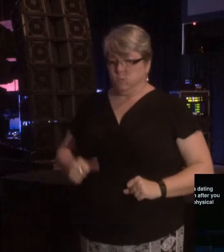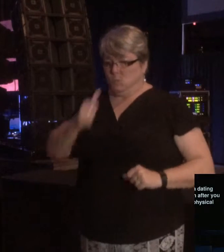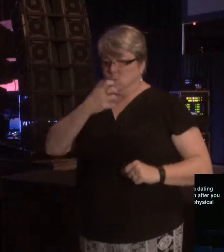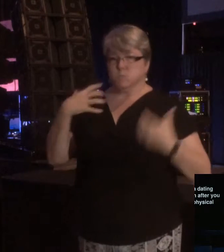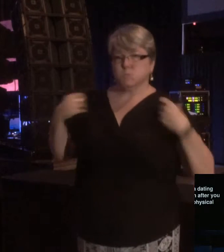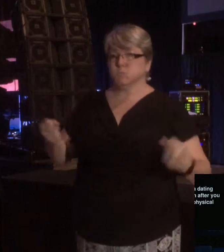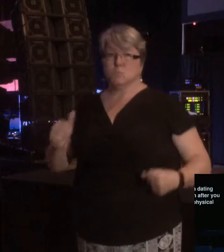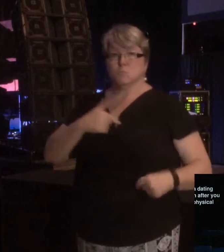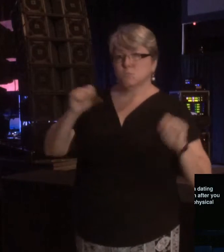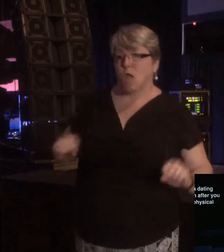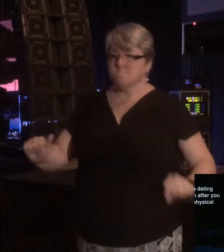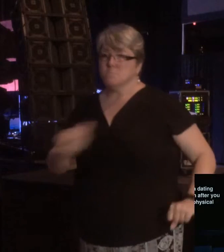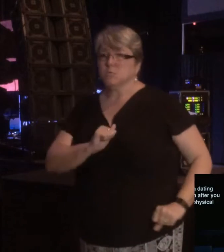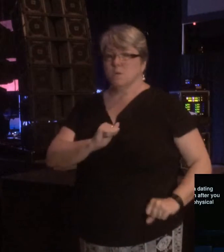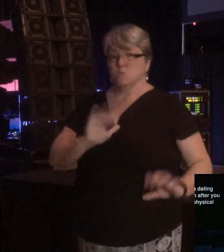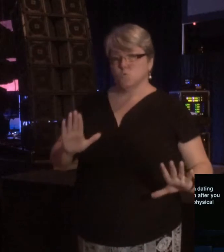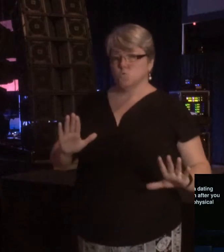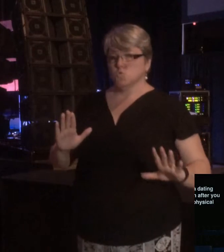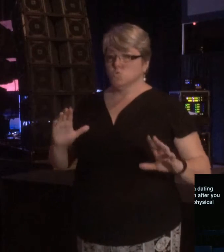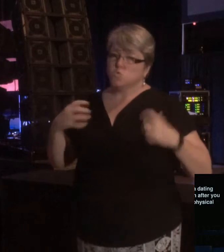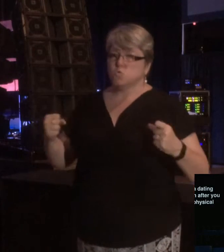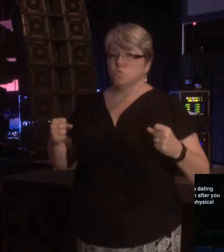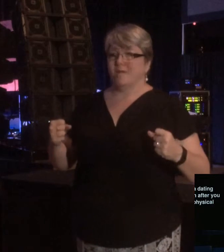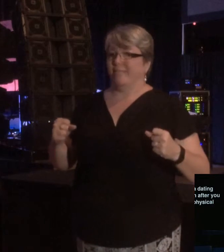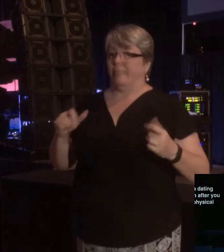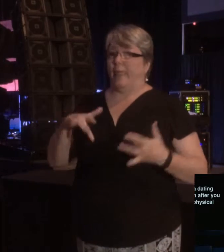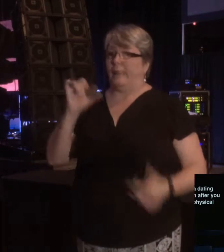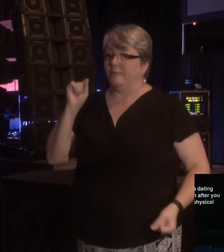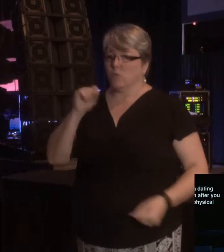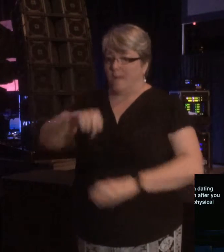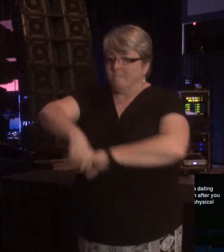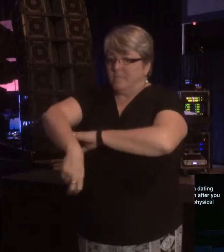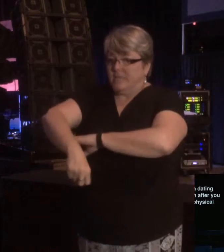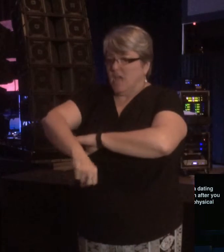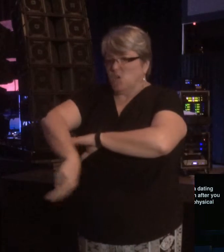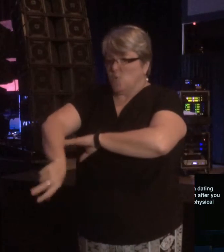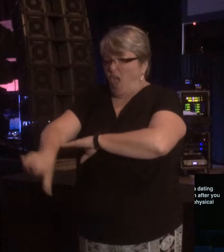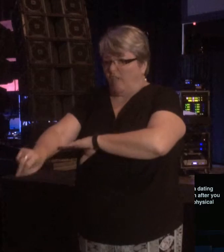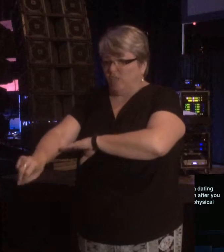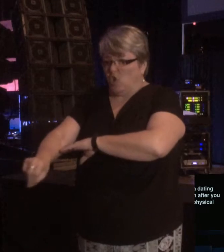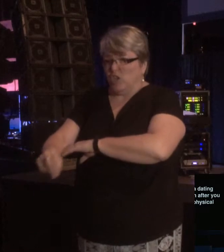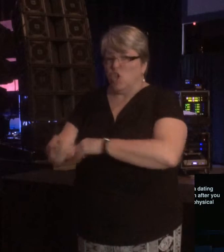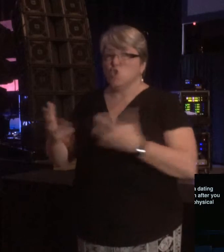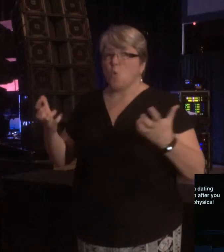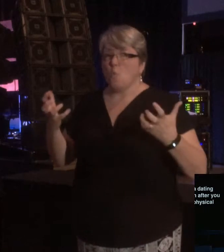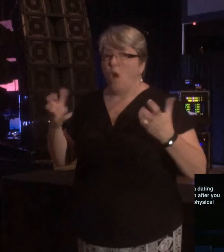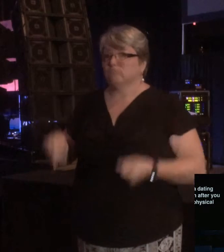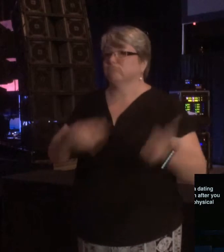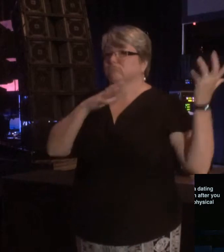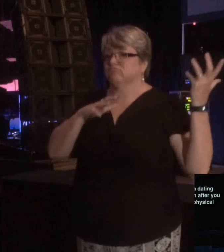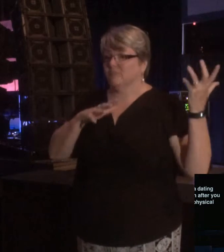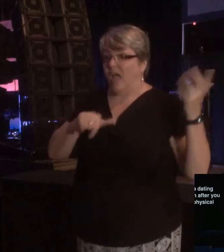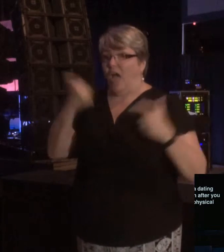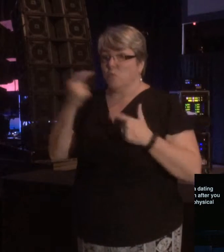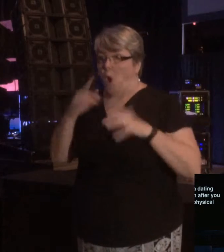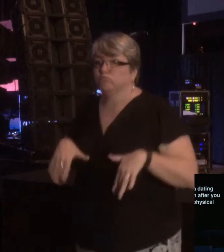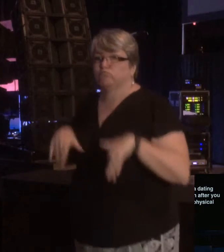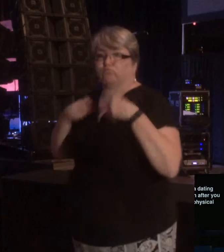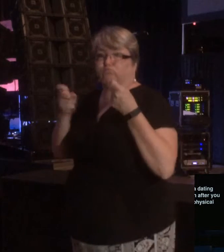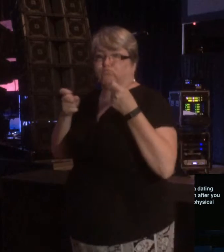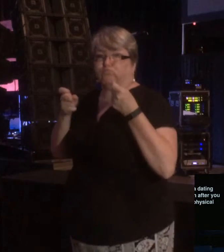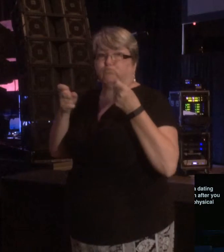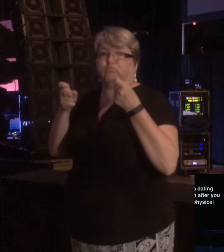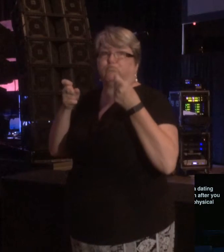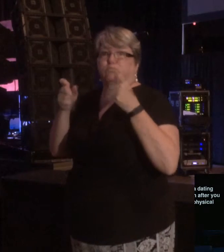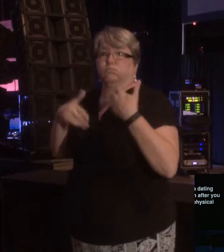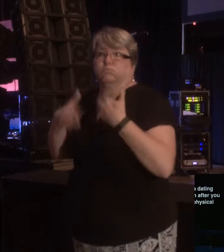say as far as breaking up and getting back together, when we broke up that last time, we broke up for good. In